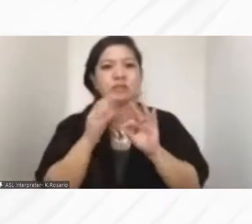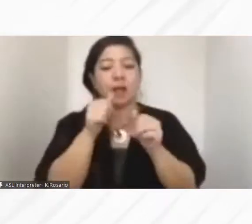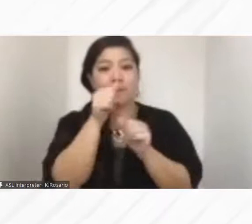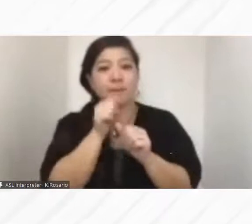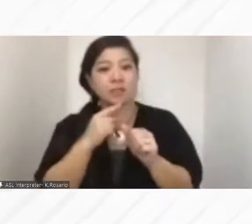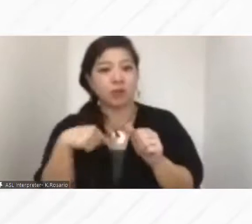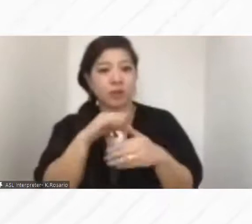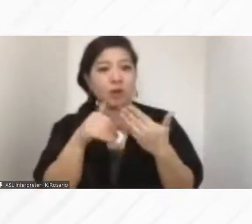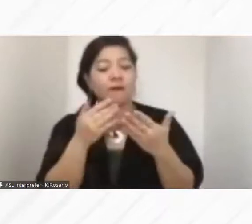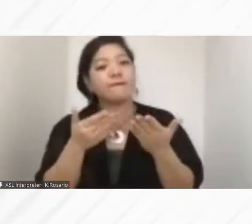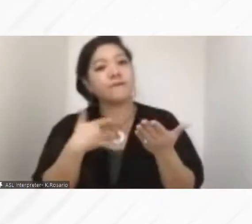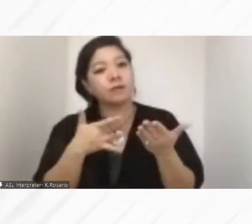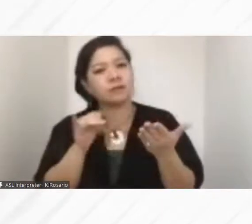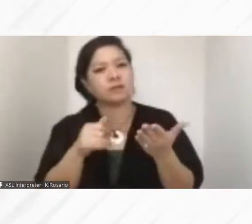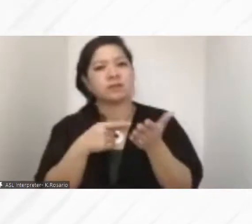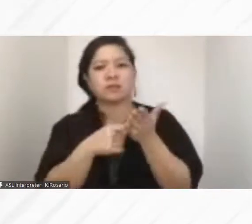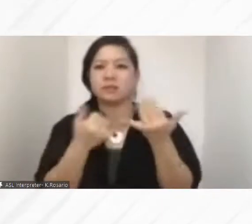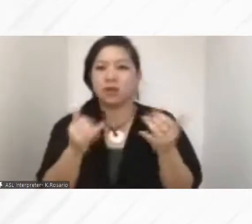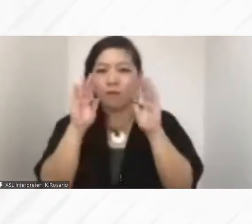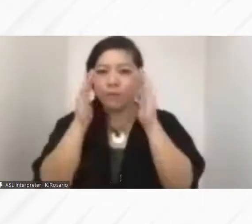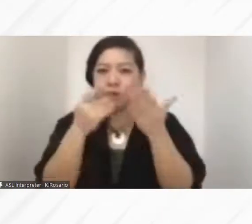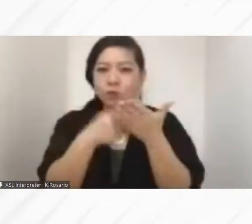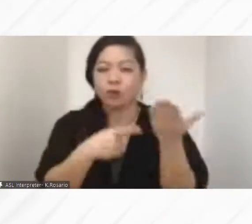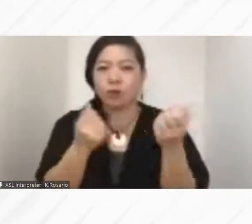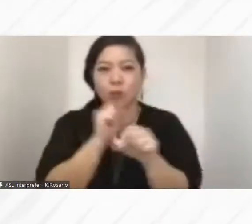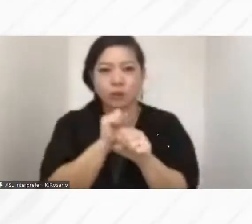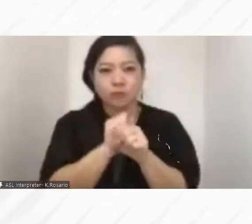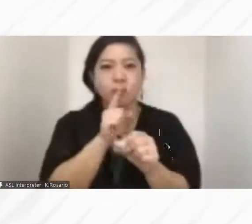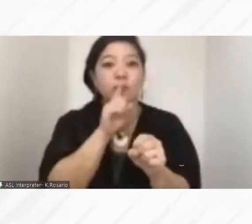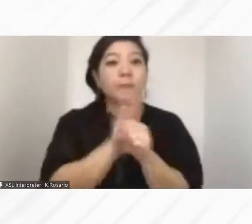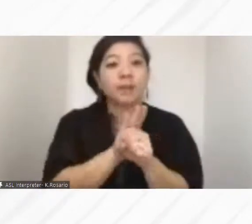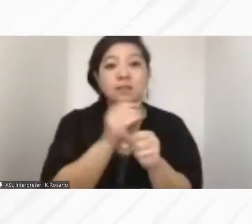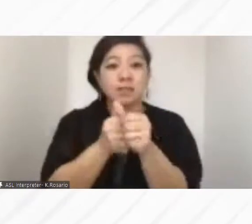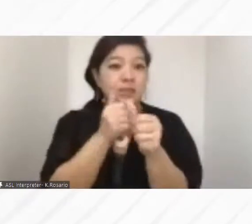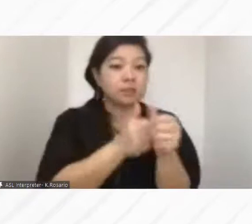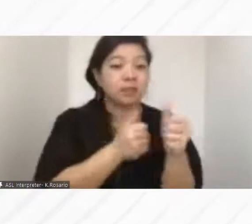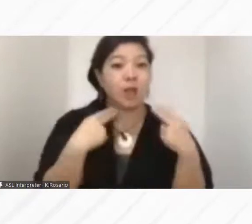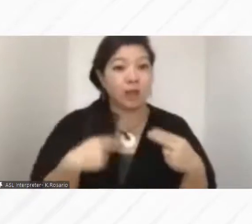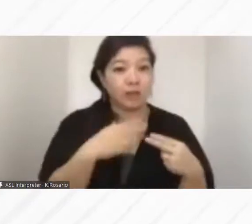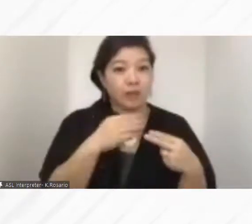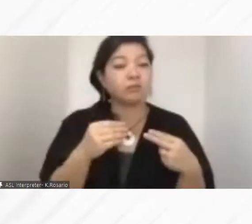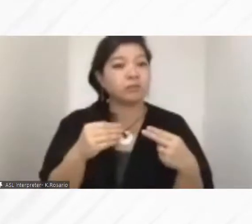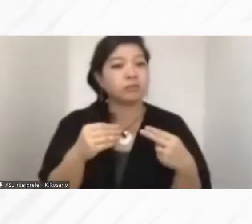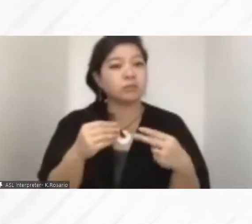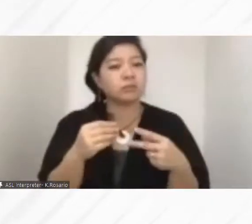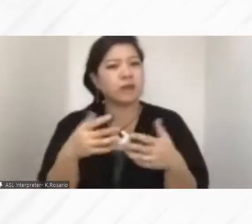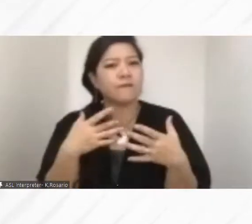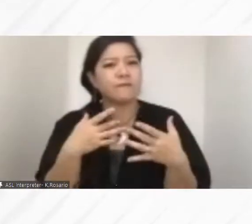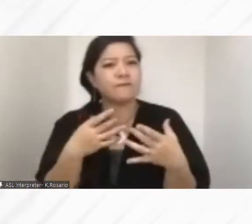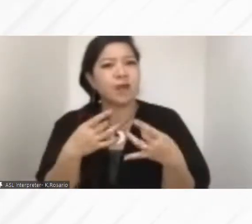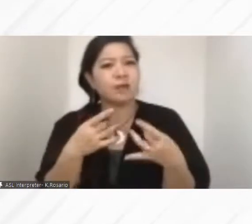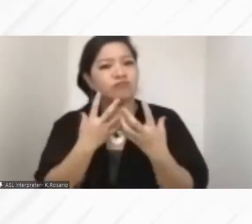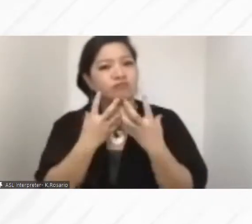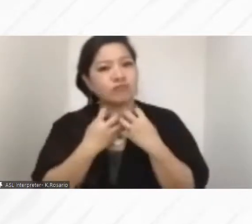all must remember that this is the time to focus on what works, to commit to each other's health and well-being, and to find compassion for